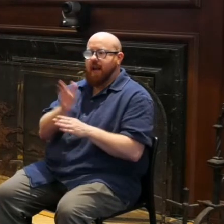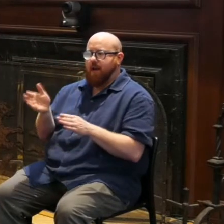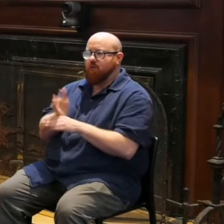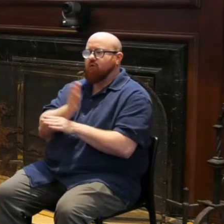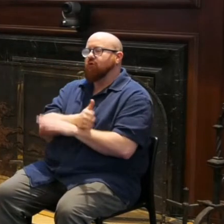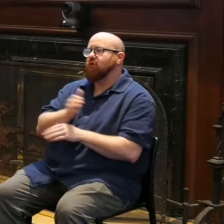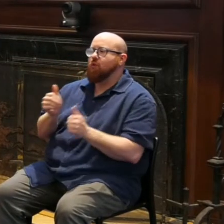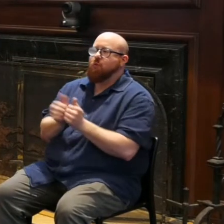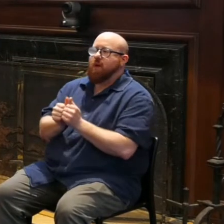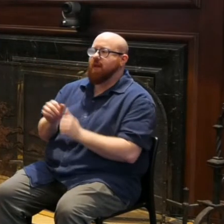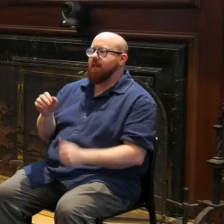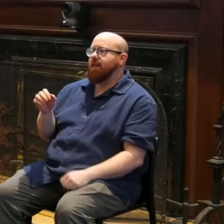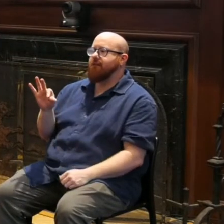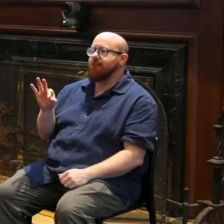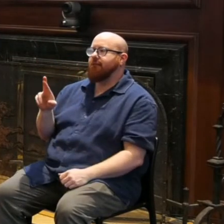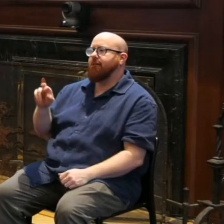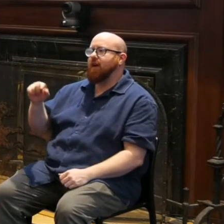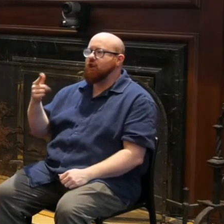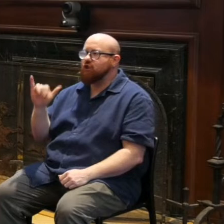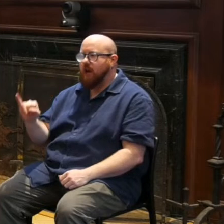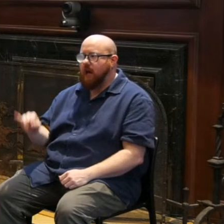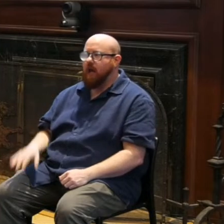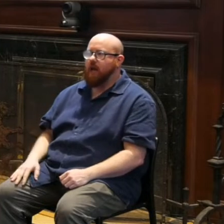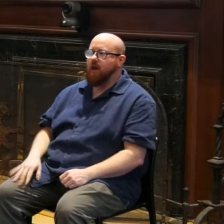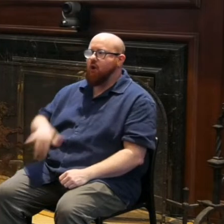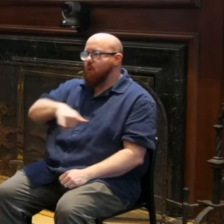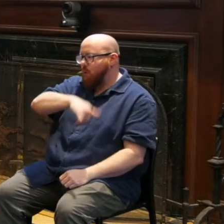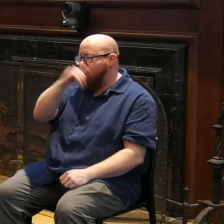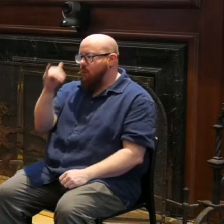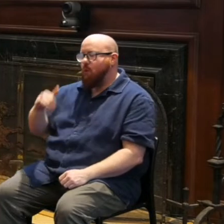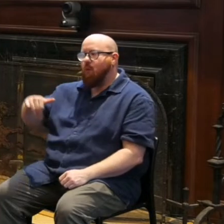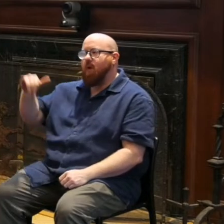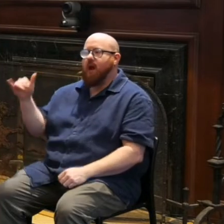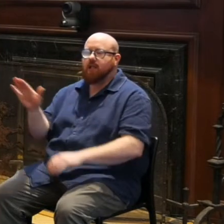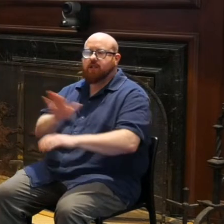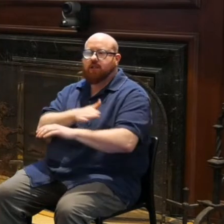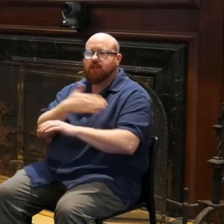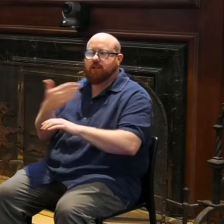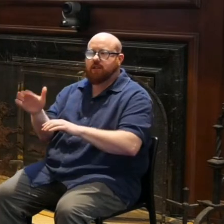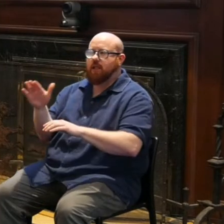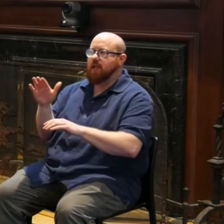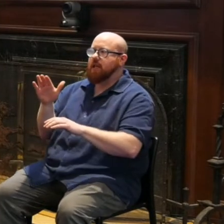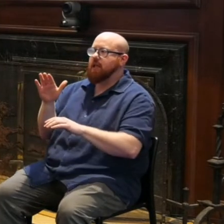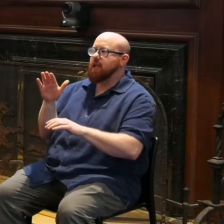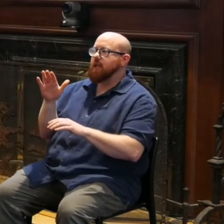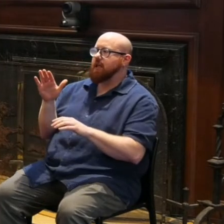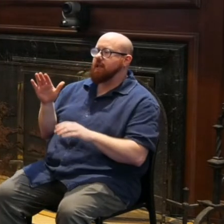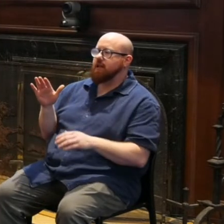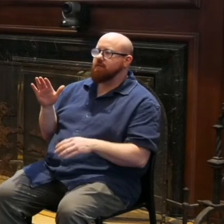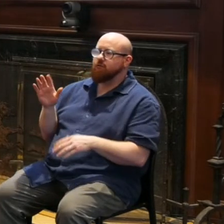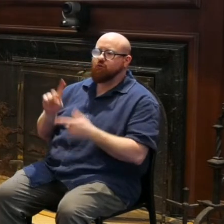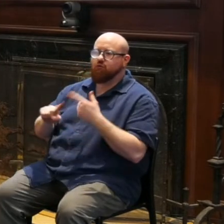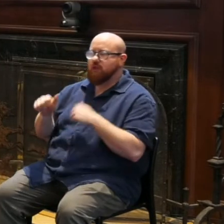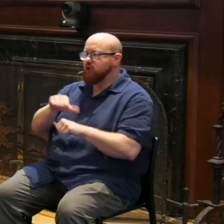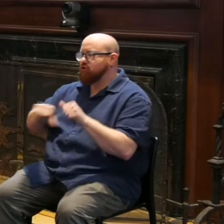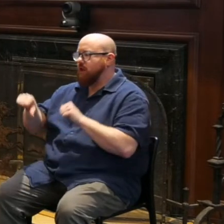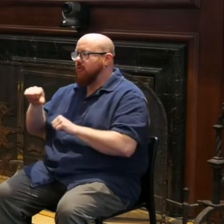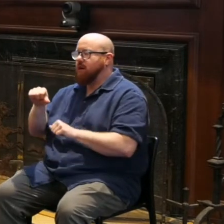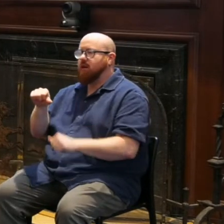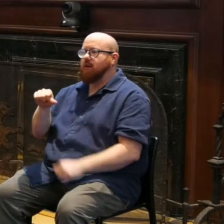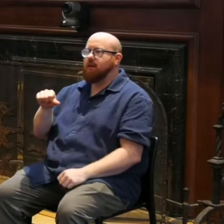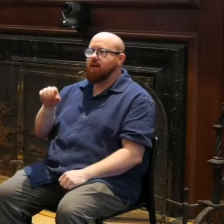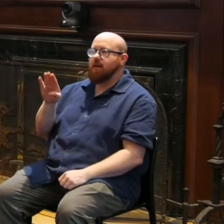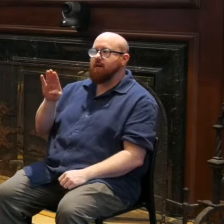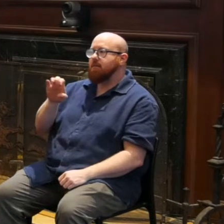roots, humpbacked whales commune in lengthy song, undulating utterance and plaintive moan, and honeybees dance to teach